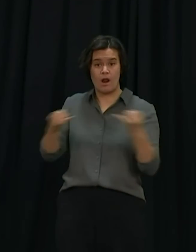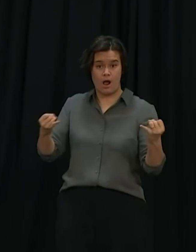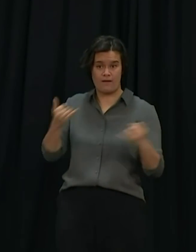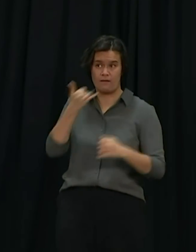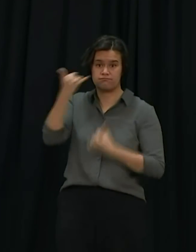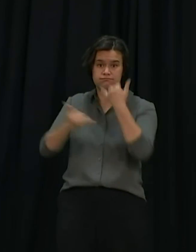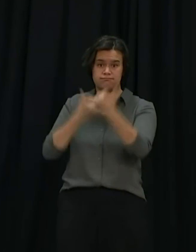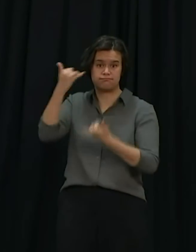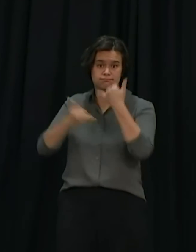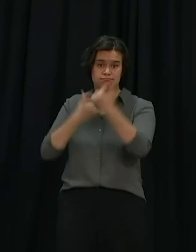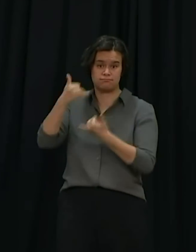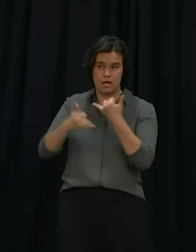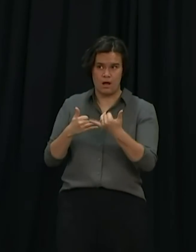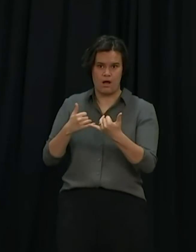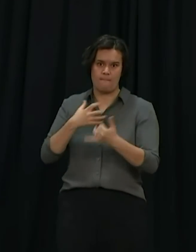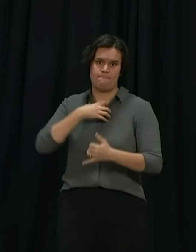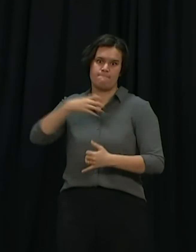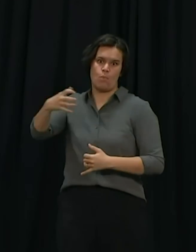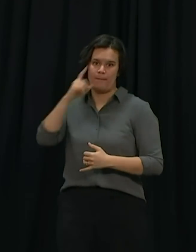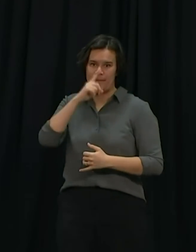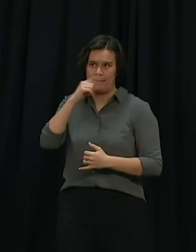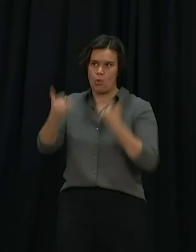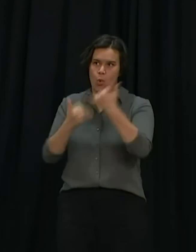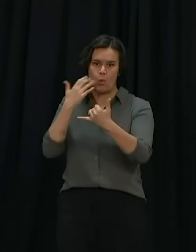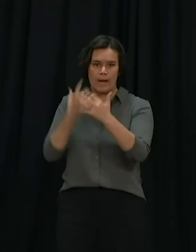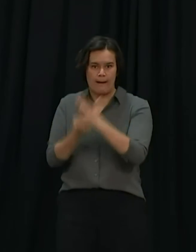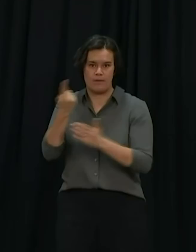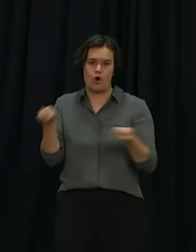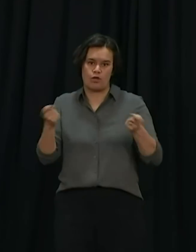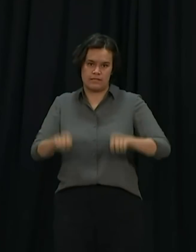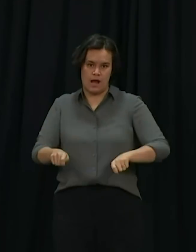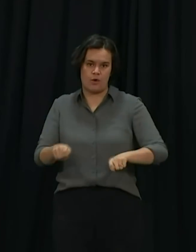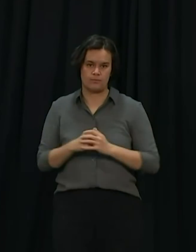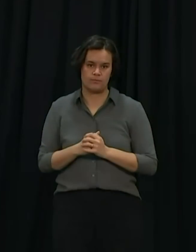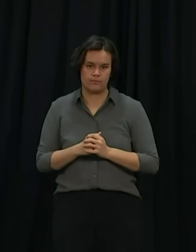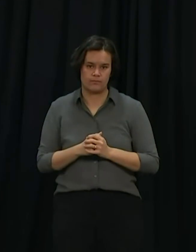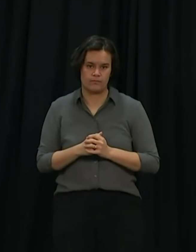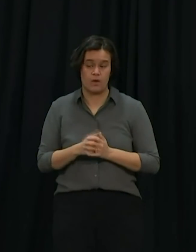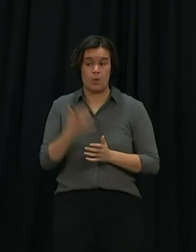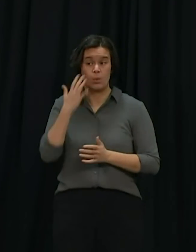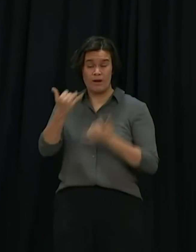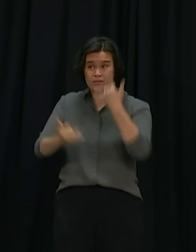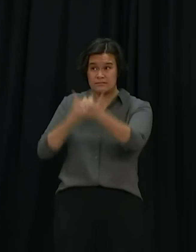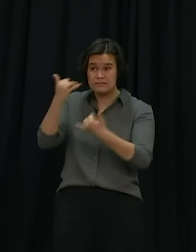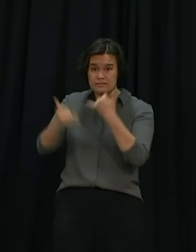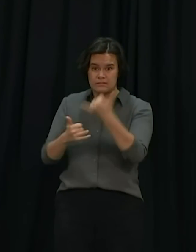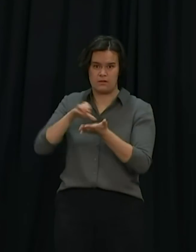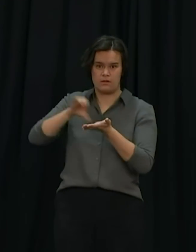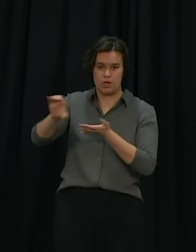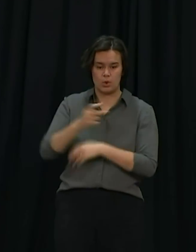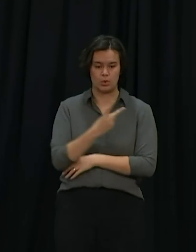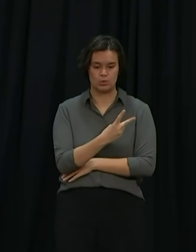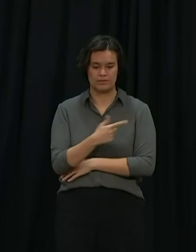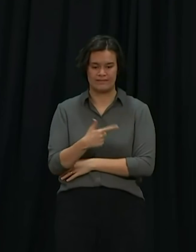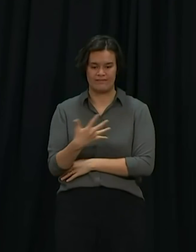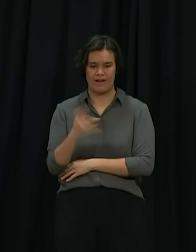We responded to that spike in calls with an immediate $275,000 of funding for Youthline, a boost to what